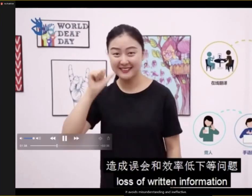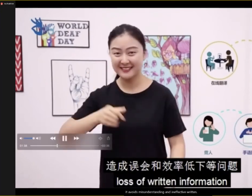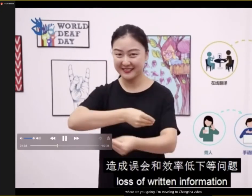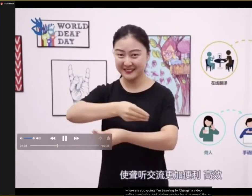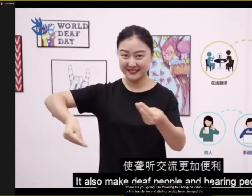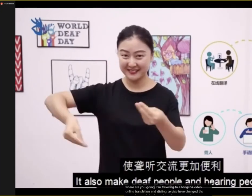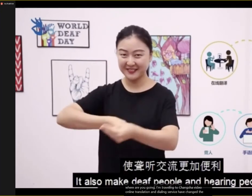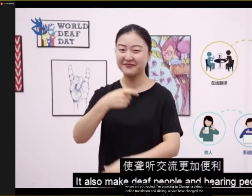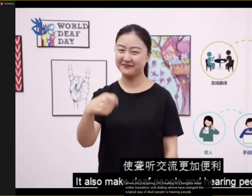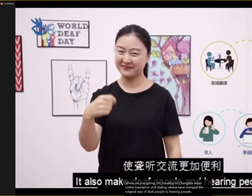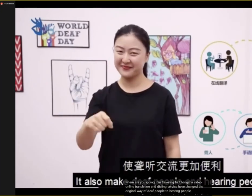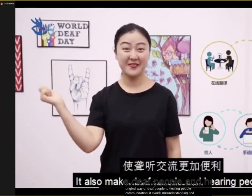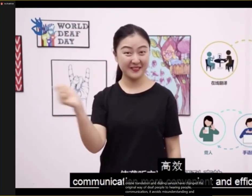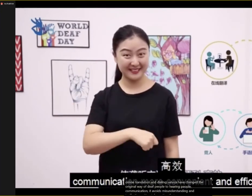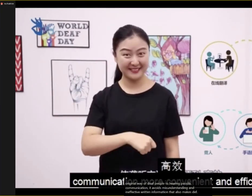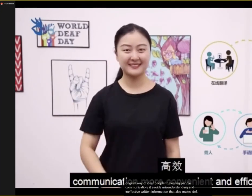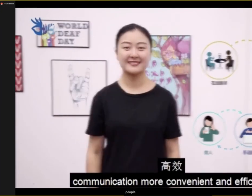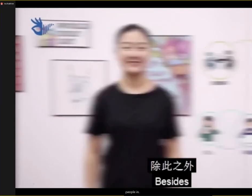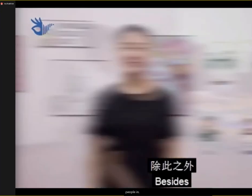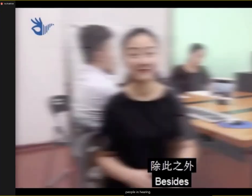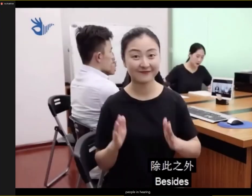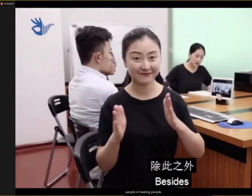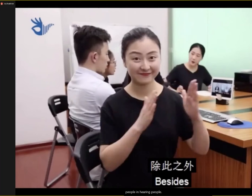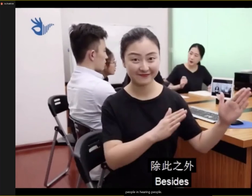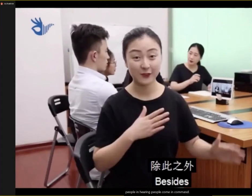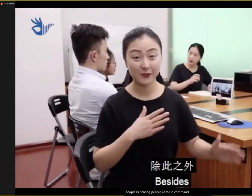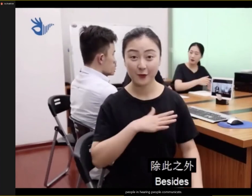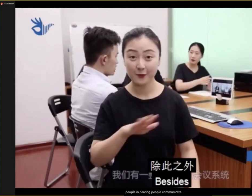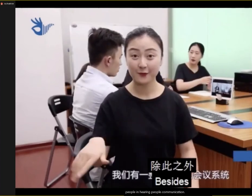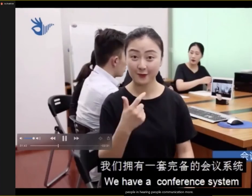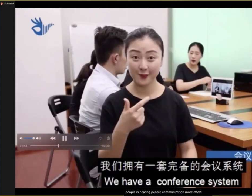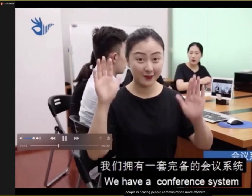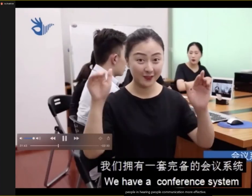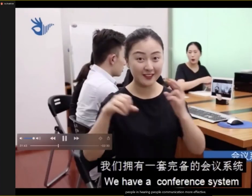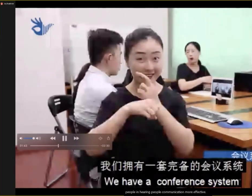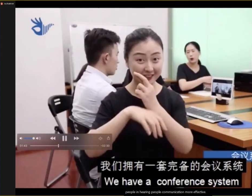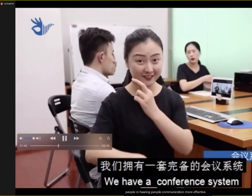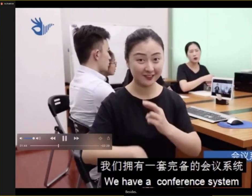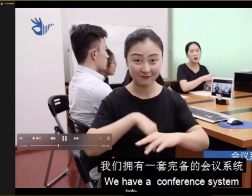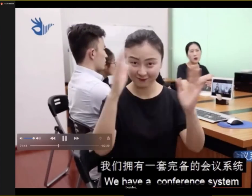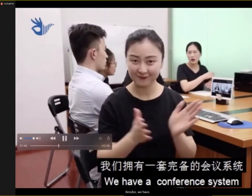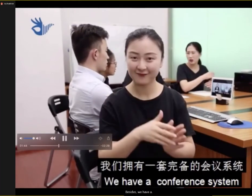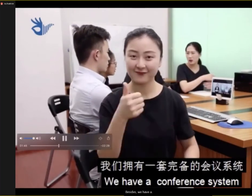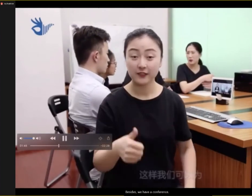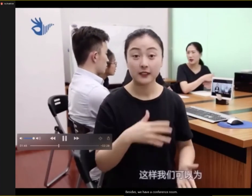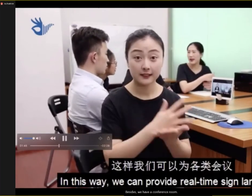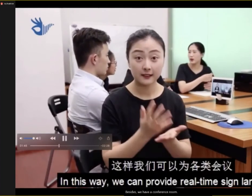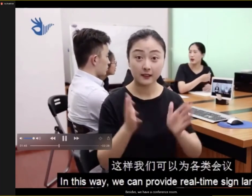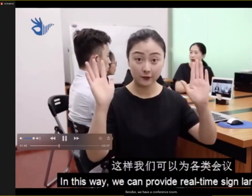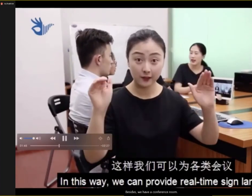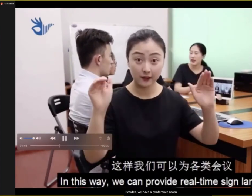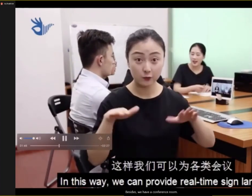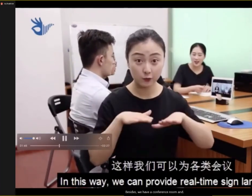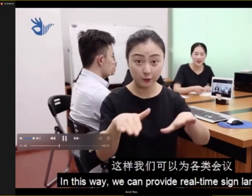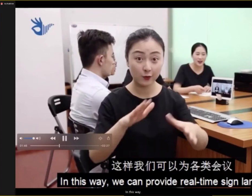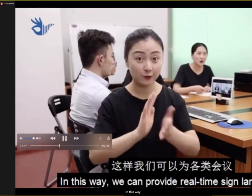written information. It also makes deaf people and hearing people communication more effective. Besides, we have a conference room.